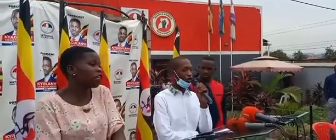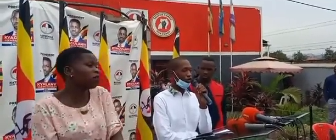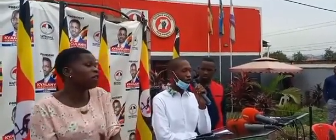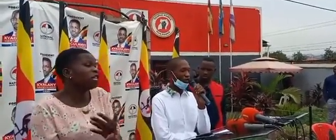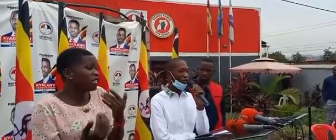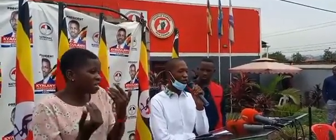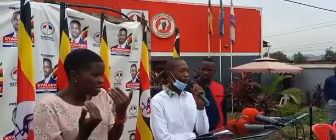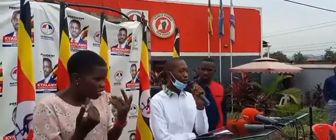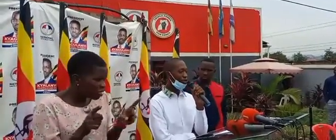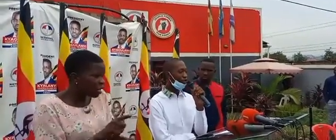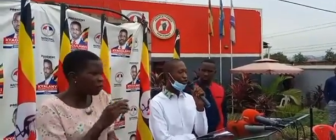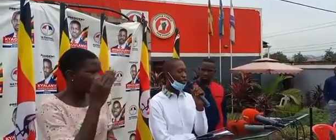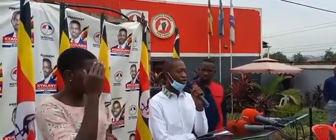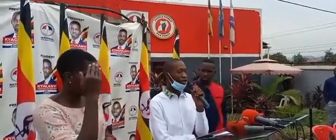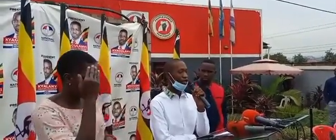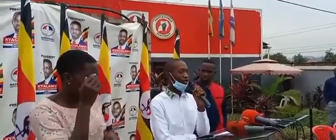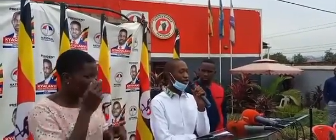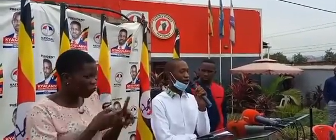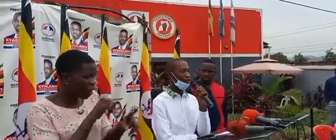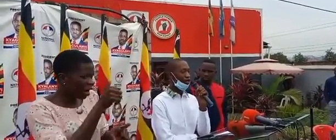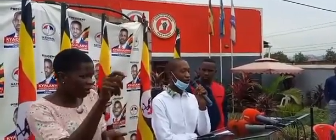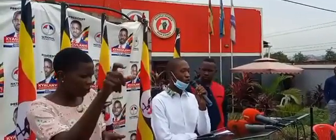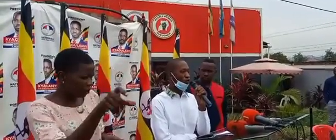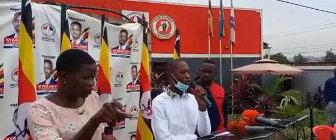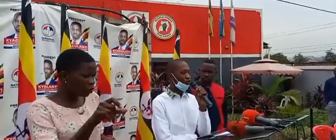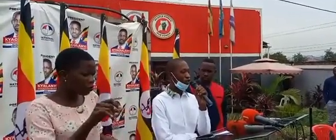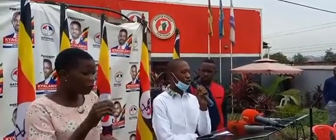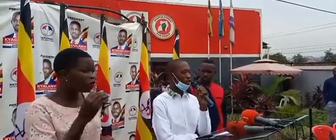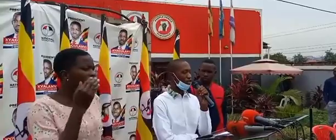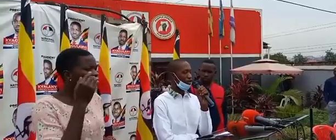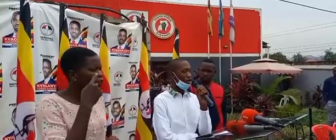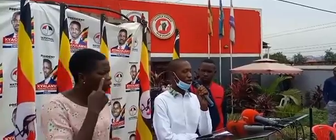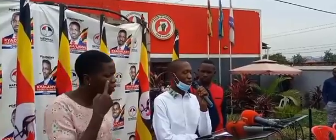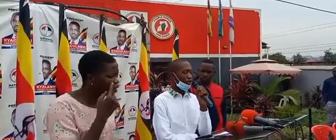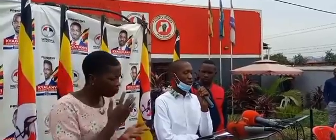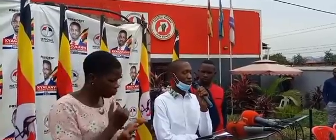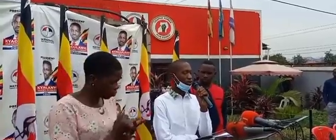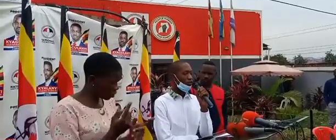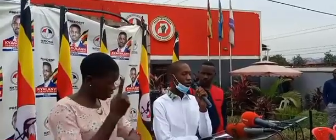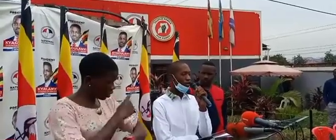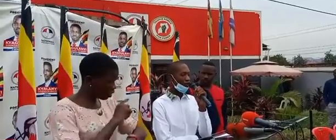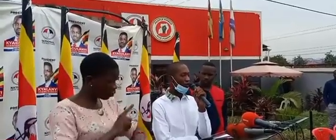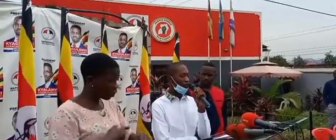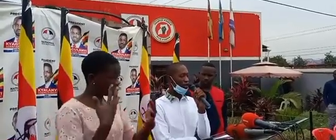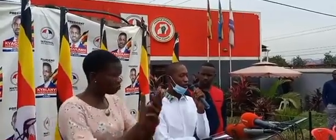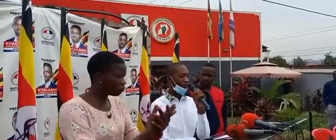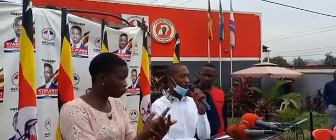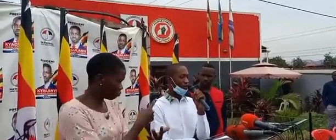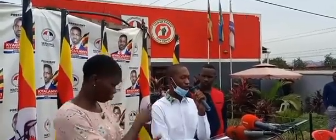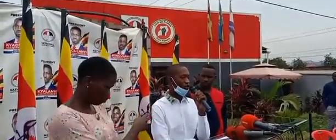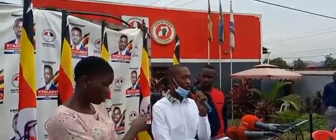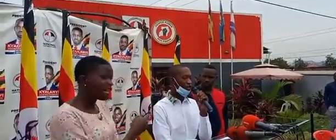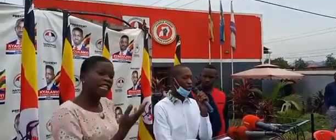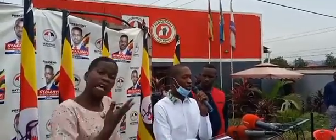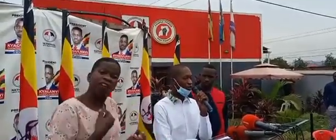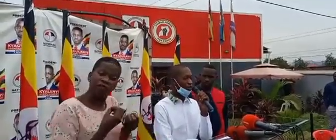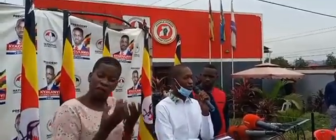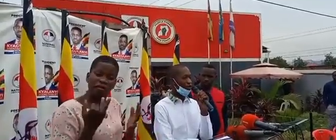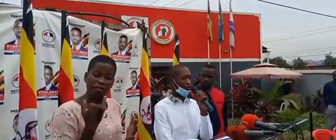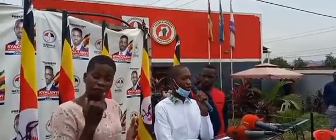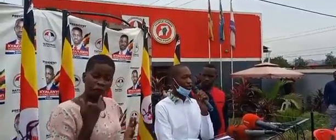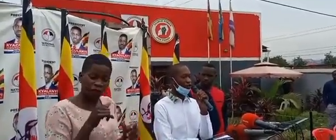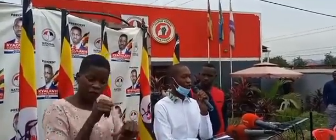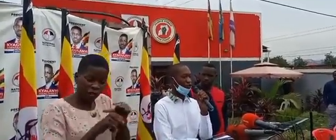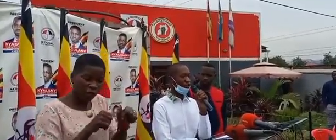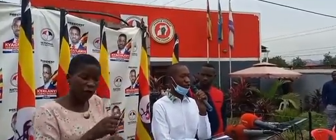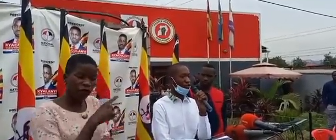kojeko yo waliwo nabalala bagezaako banga batu wayo kwae batu kwata bakulaga nti baba kuina ko information nyingi ngateva